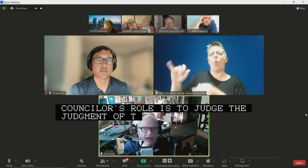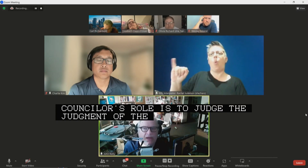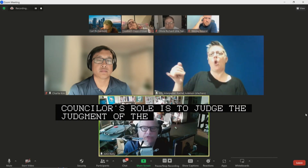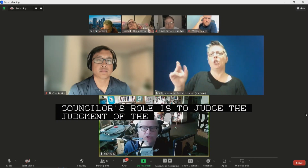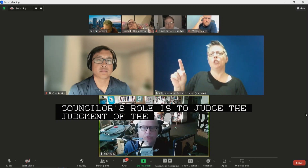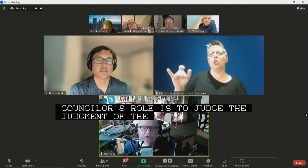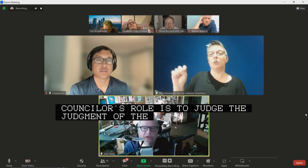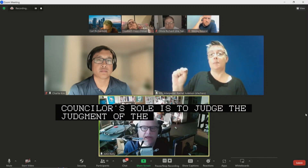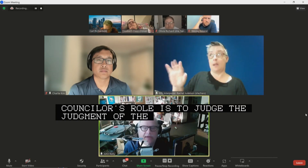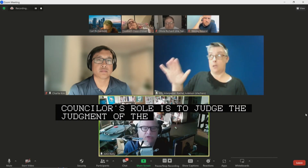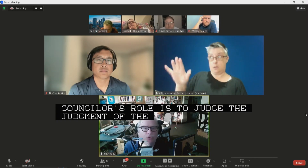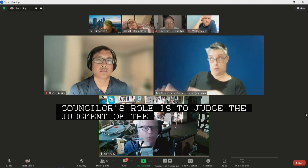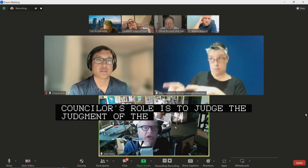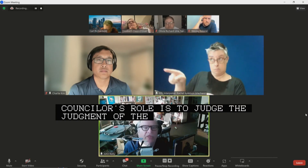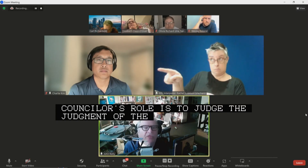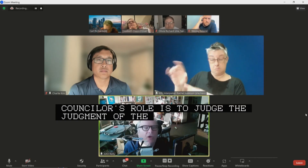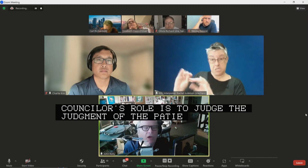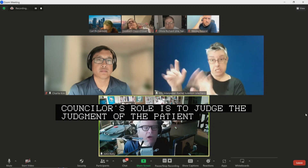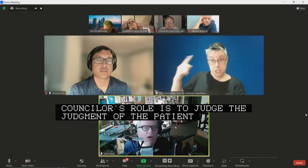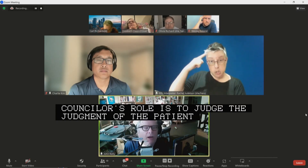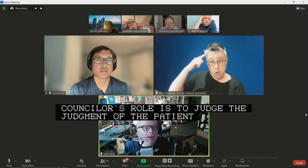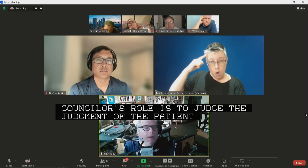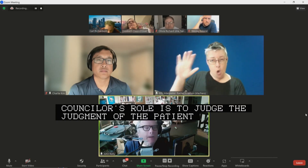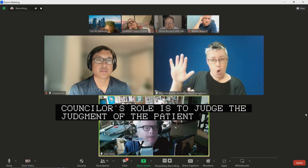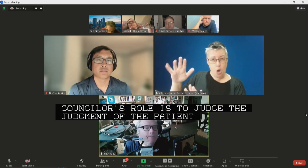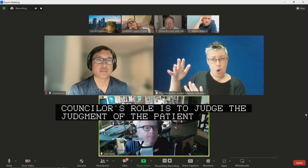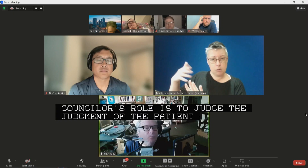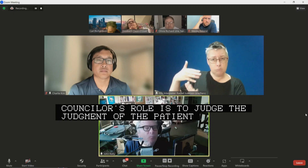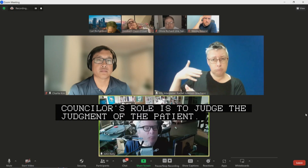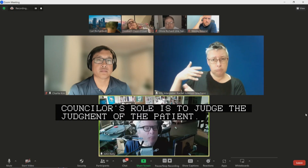The counselor is tasked with